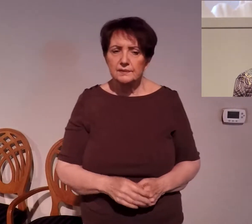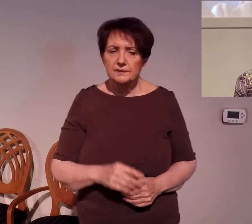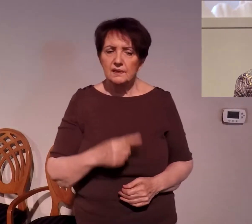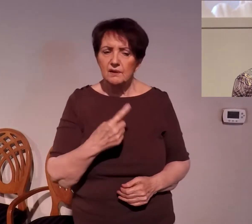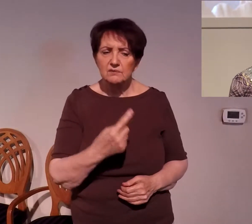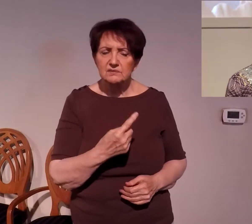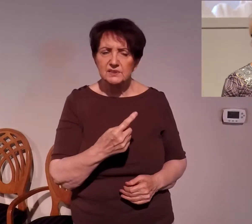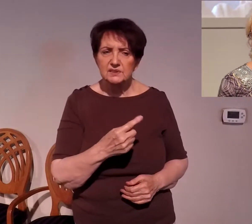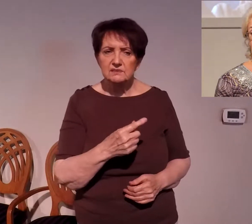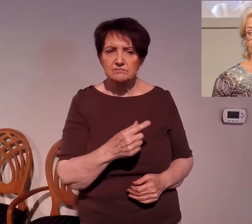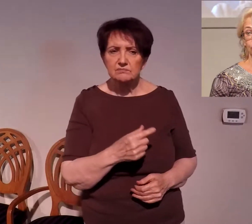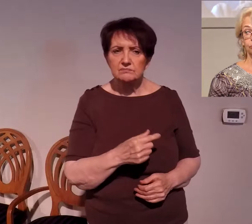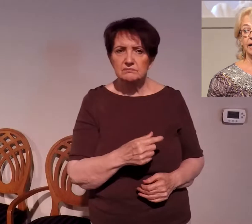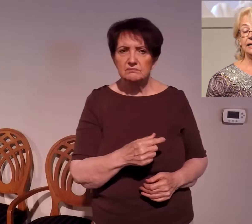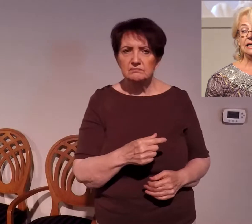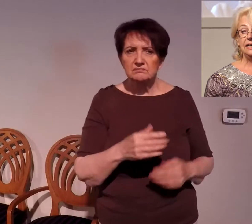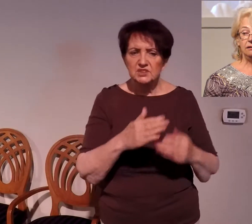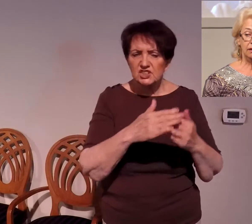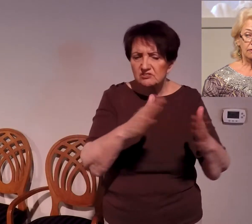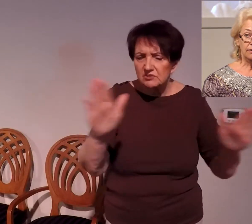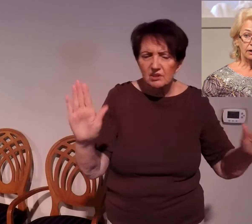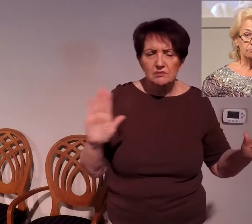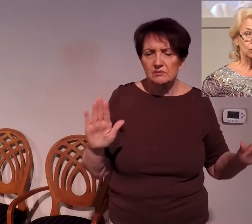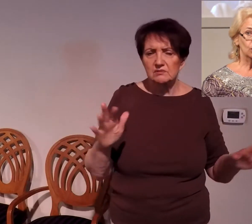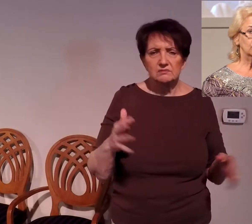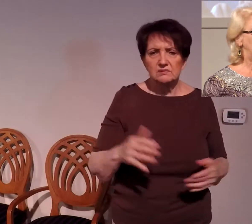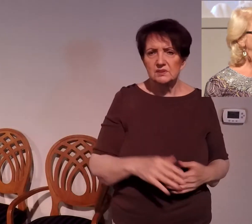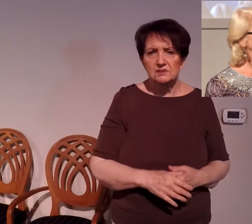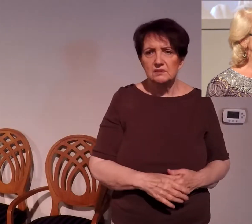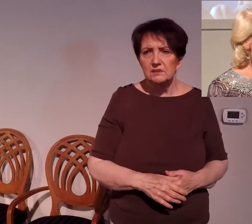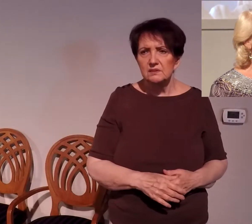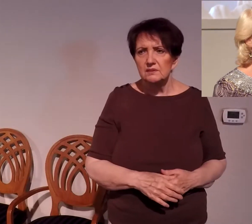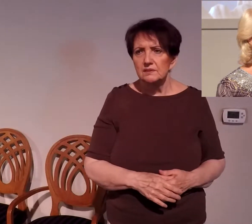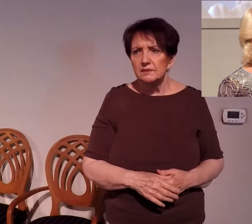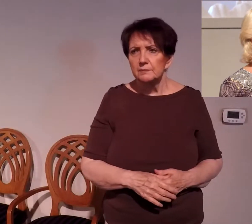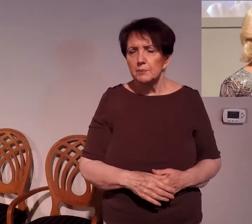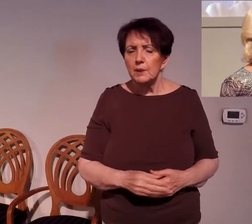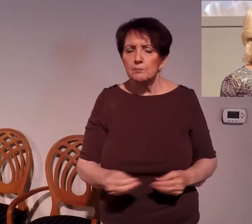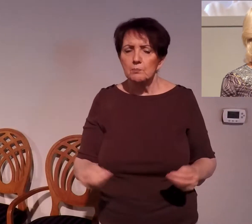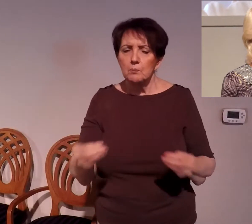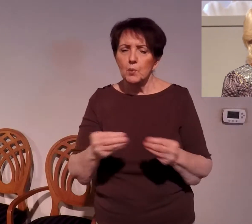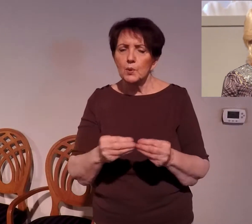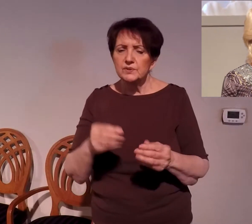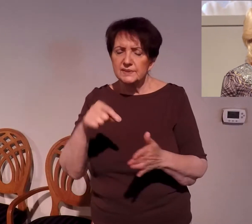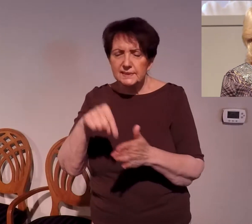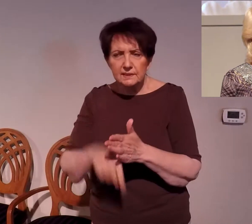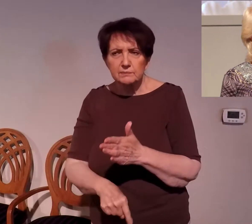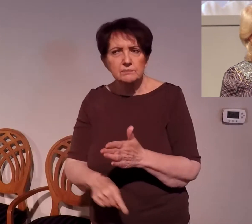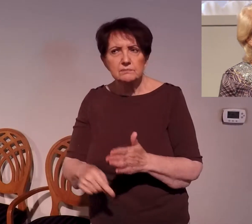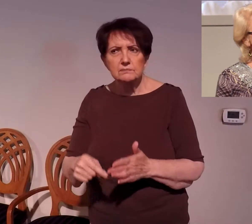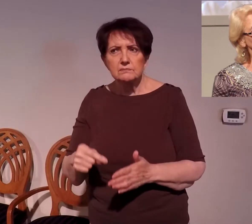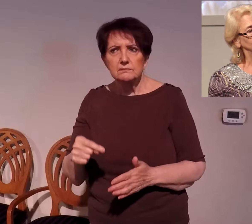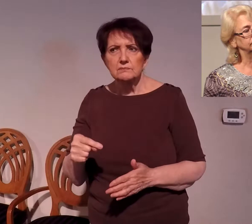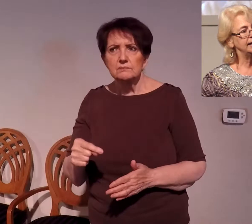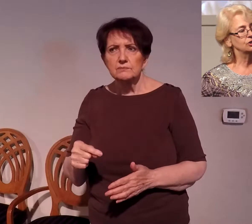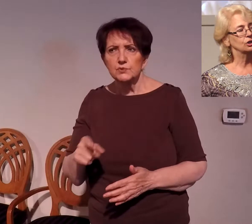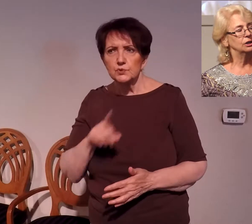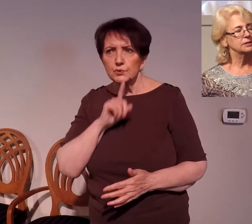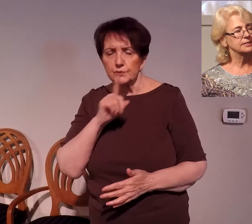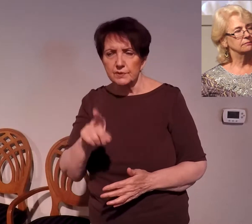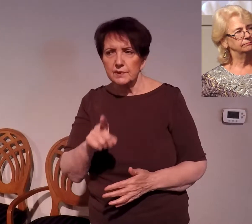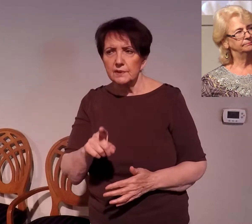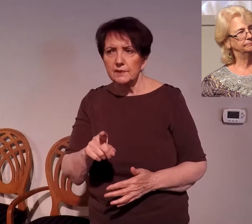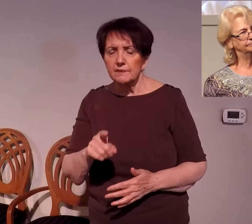generic sense, but in the more concrete sense of that essential